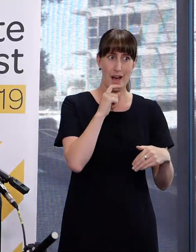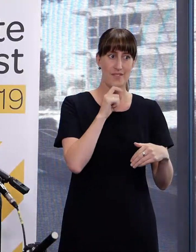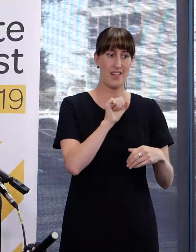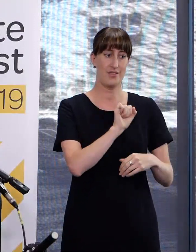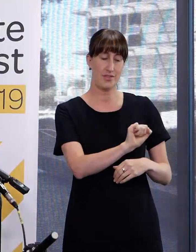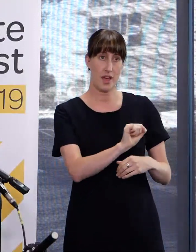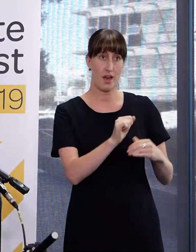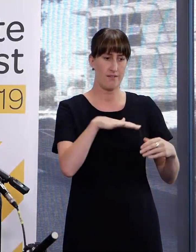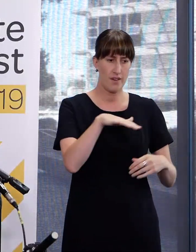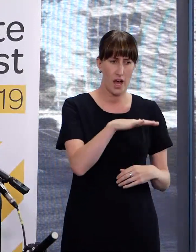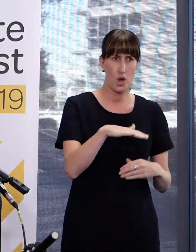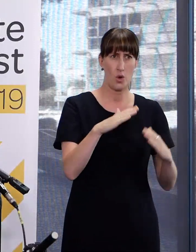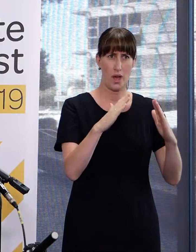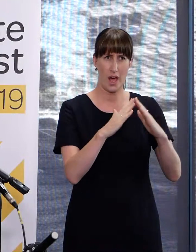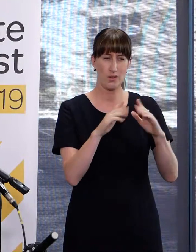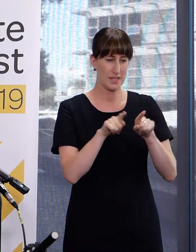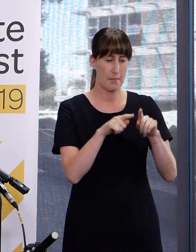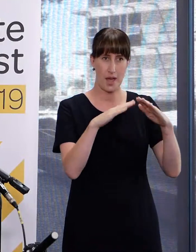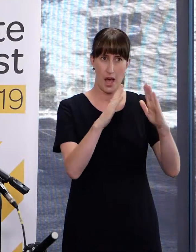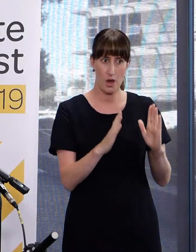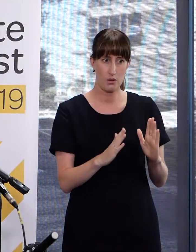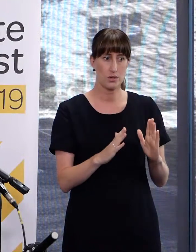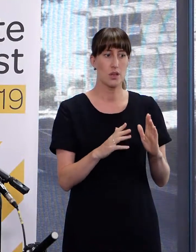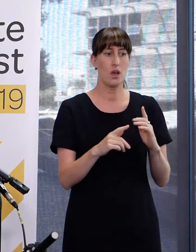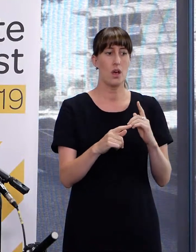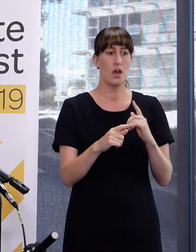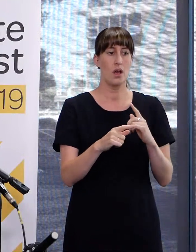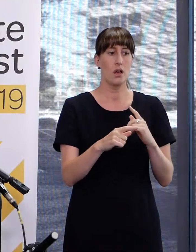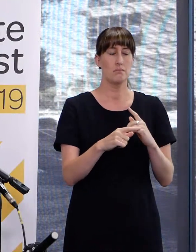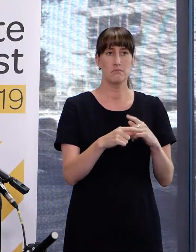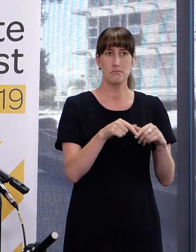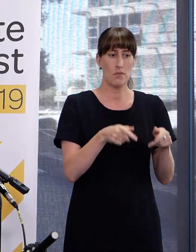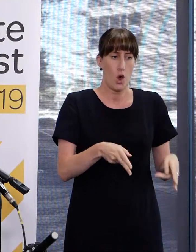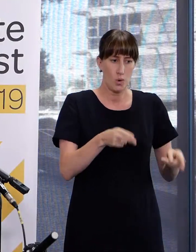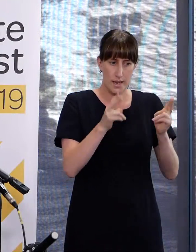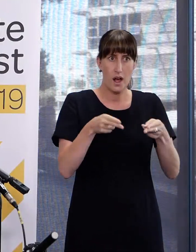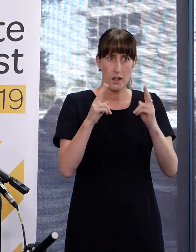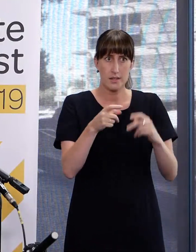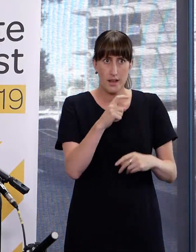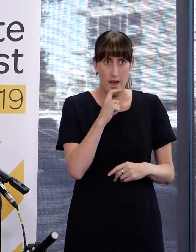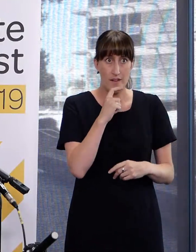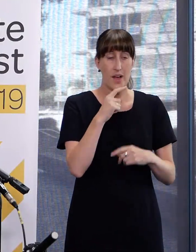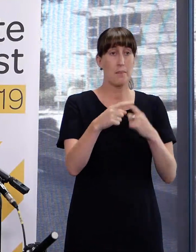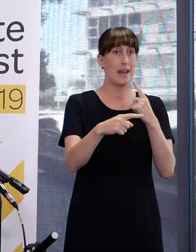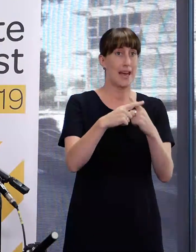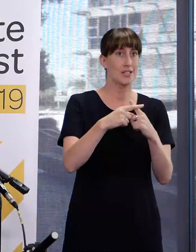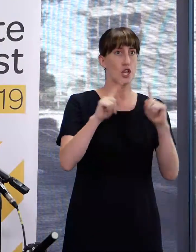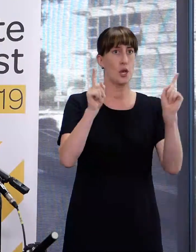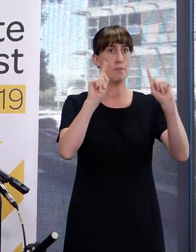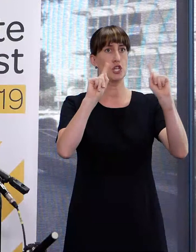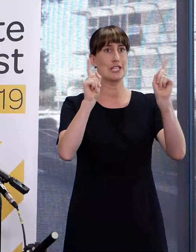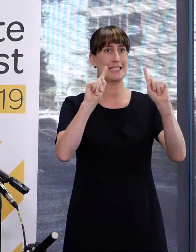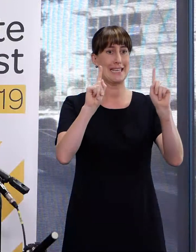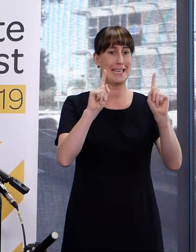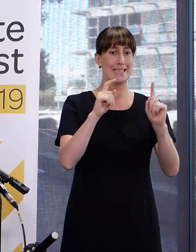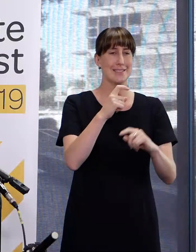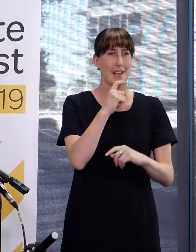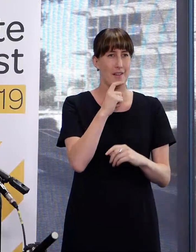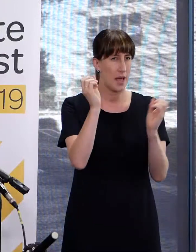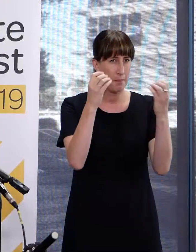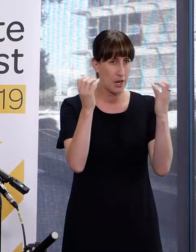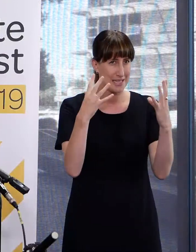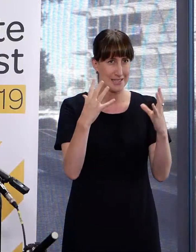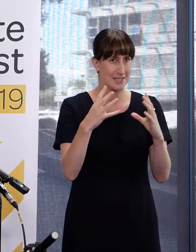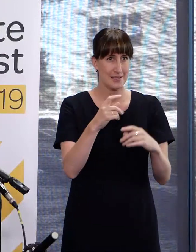very frontline health and emergency response roles, and also some of our more vulnerable adults, for